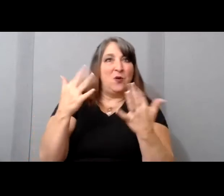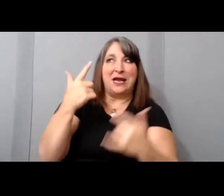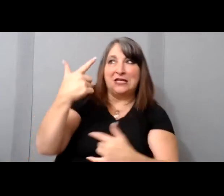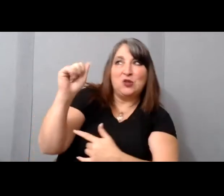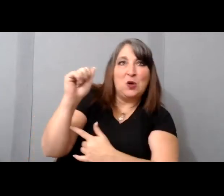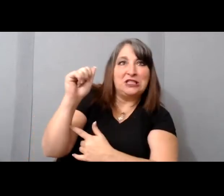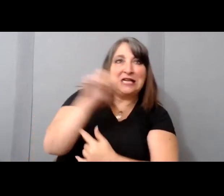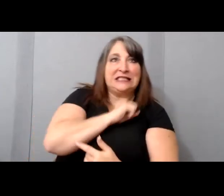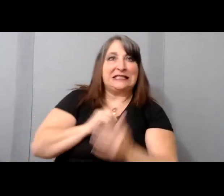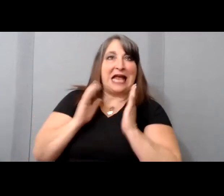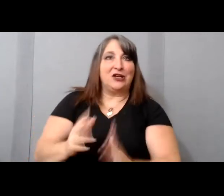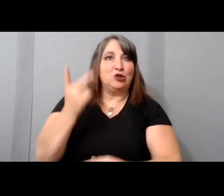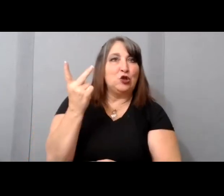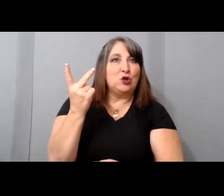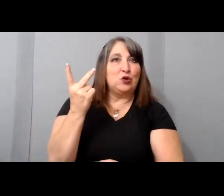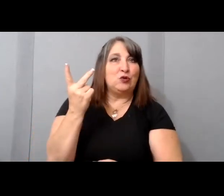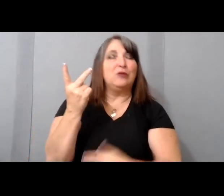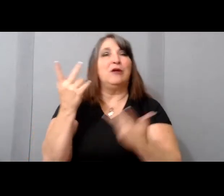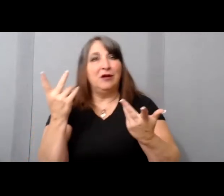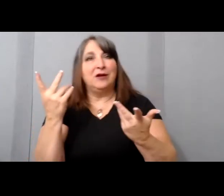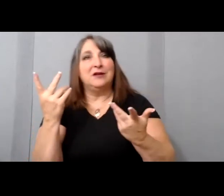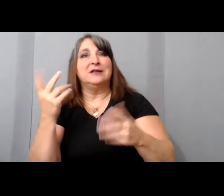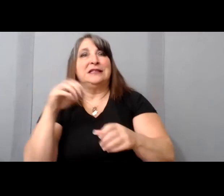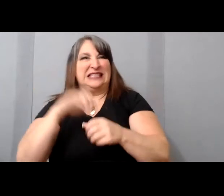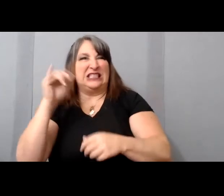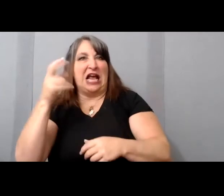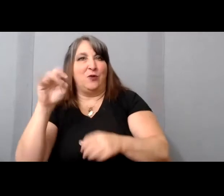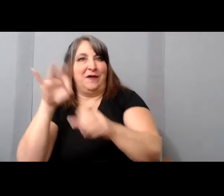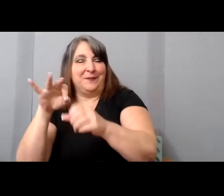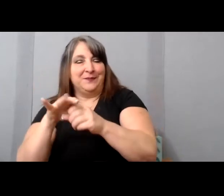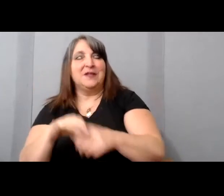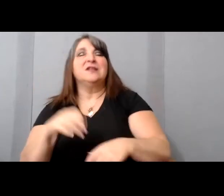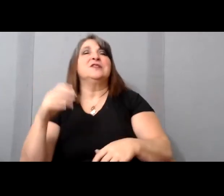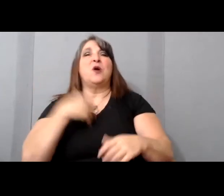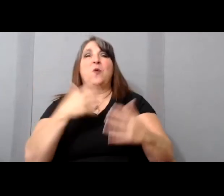to help elect Reverend Warnock and John Ossoff to the United States Senate,